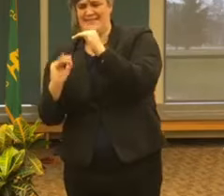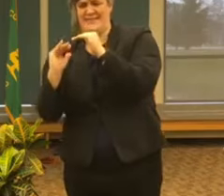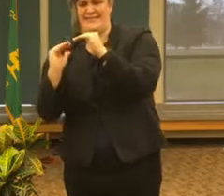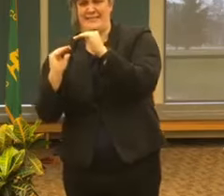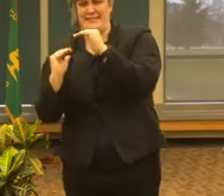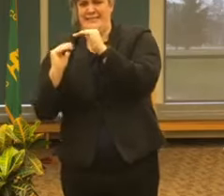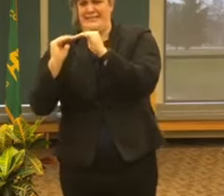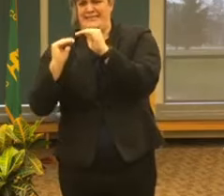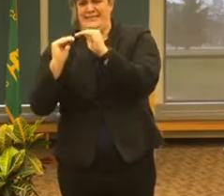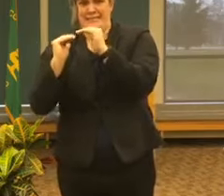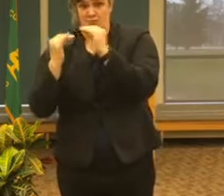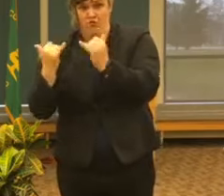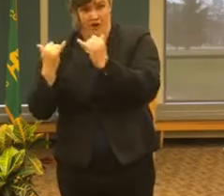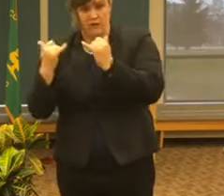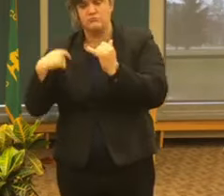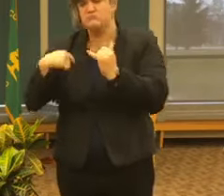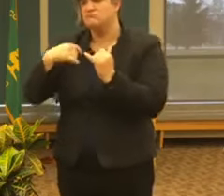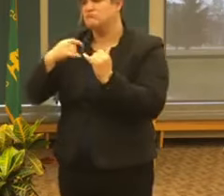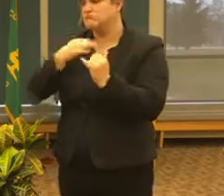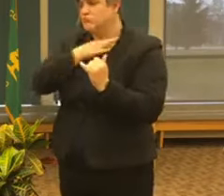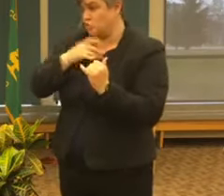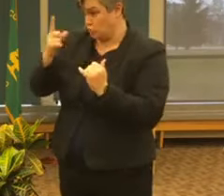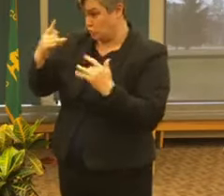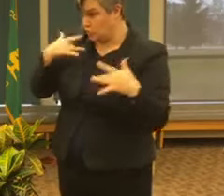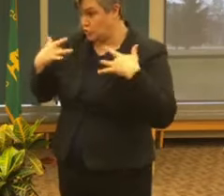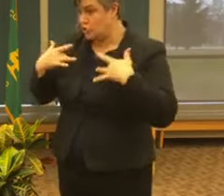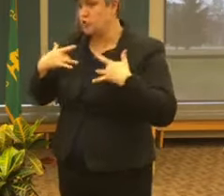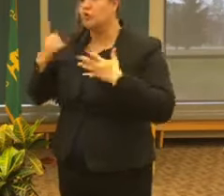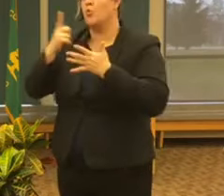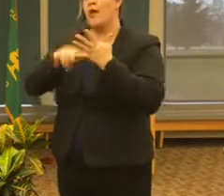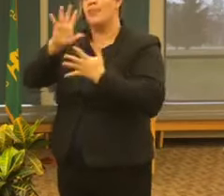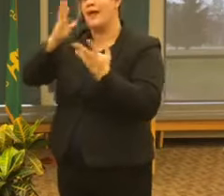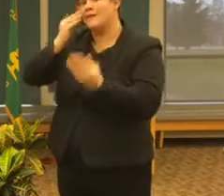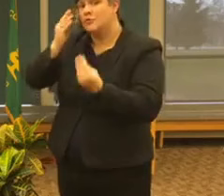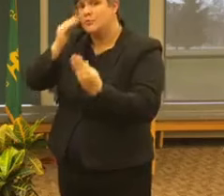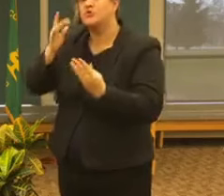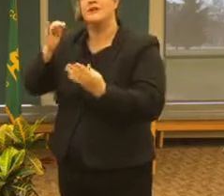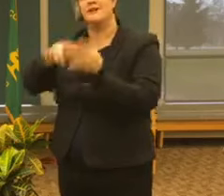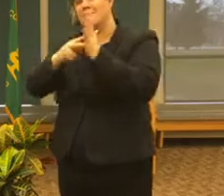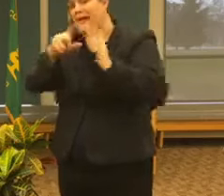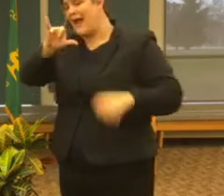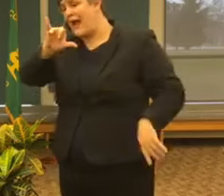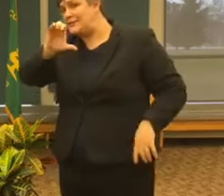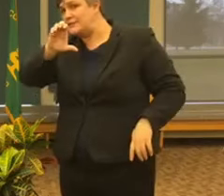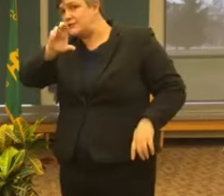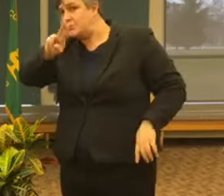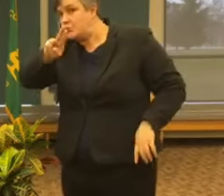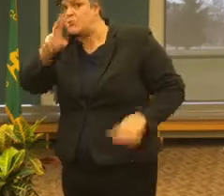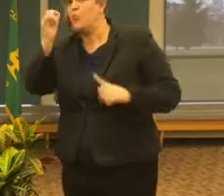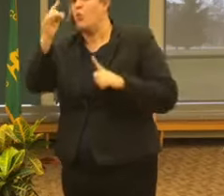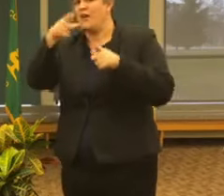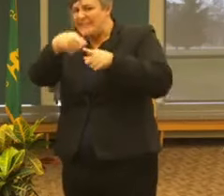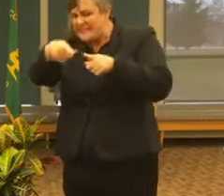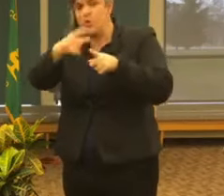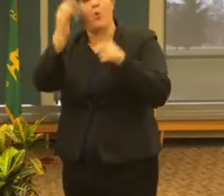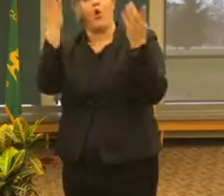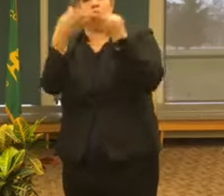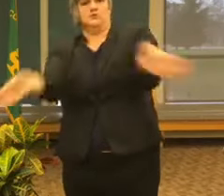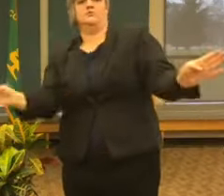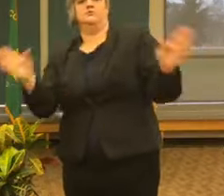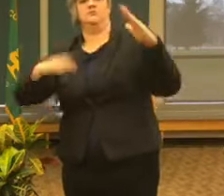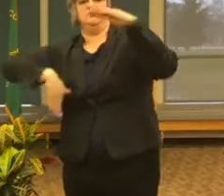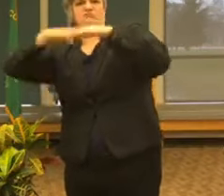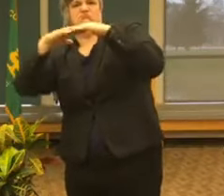that, and if you had any more information about what that meant, if that's a reference to ICU beds. Yeah, the question was